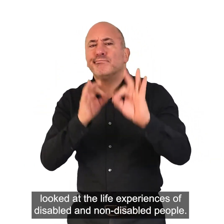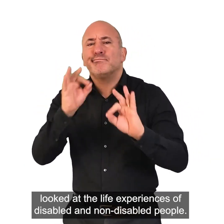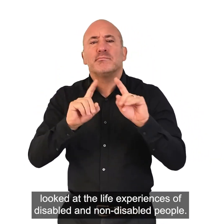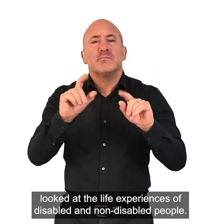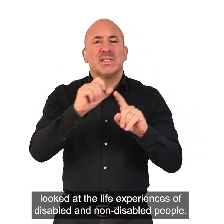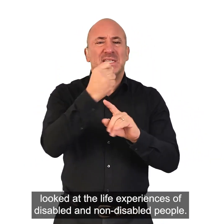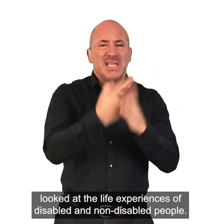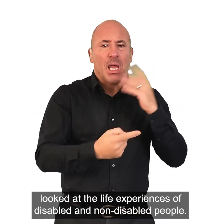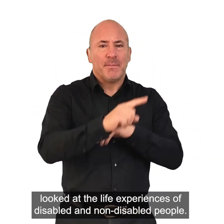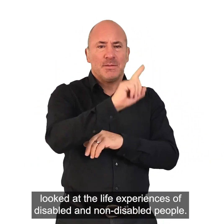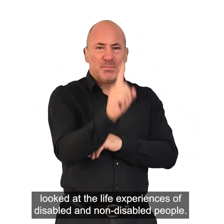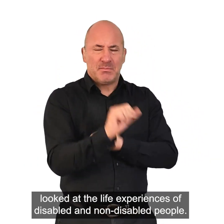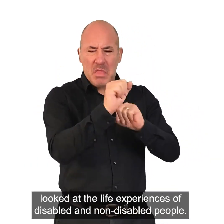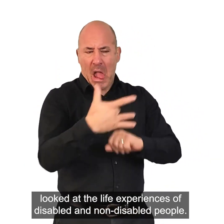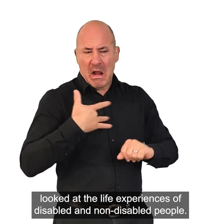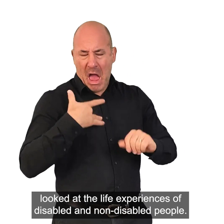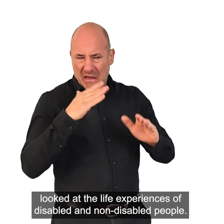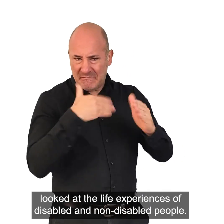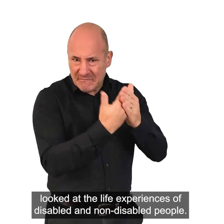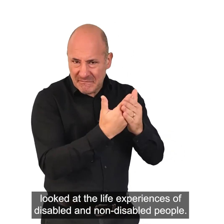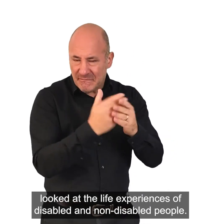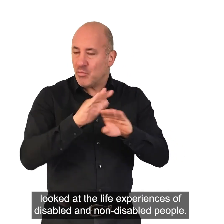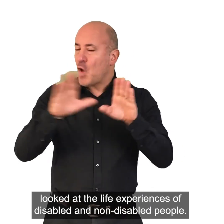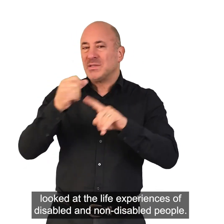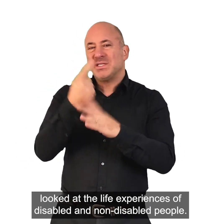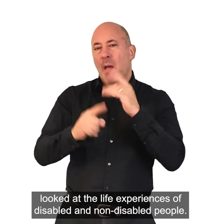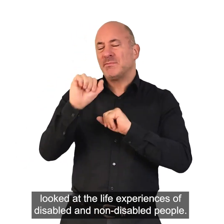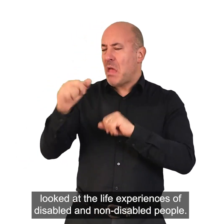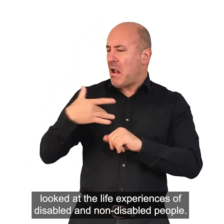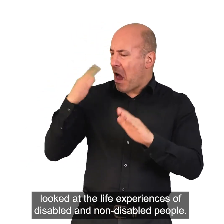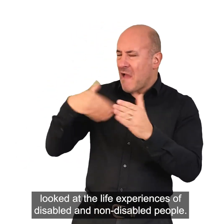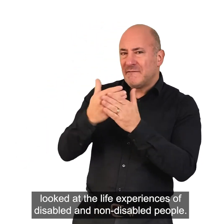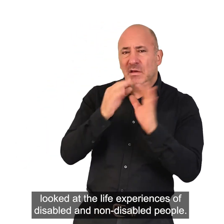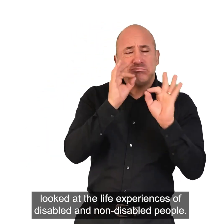looked at the life experiences of disabled and non-disabled people.